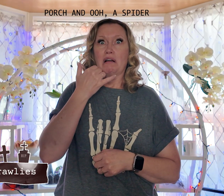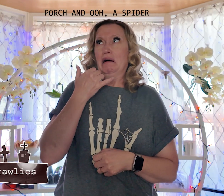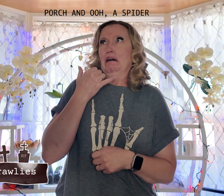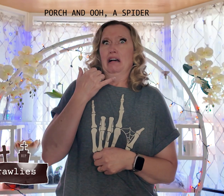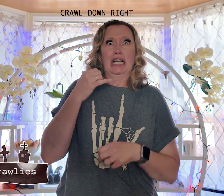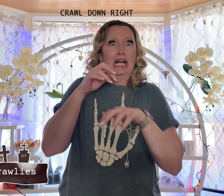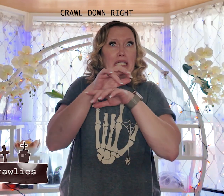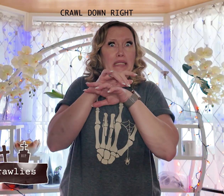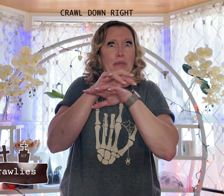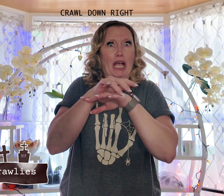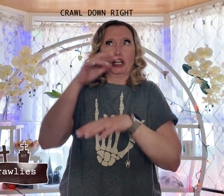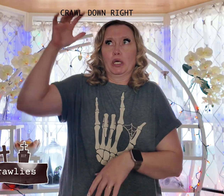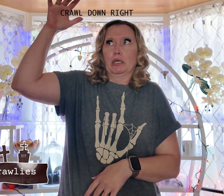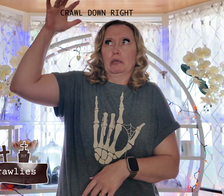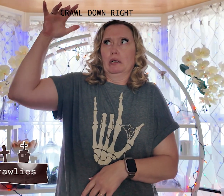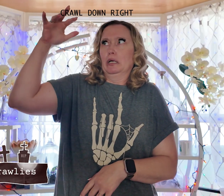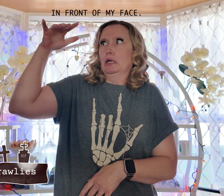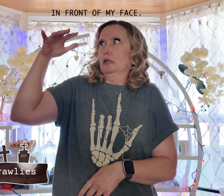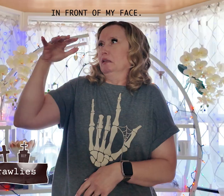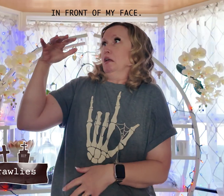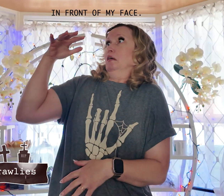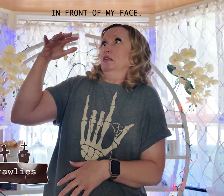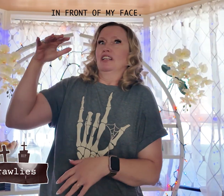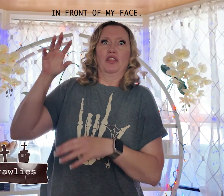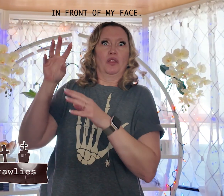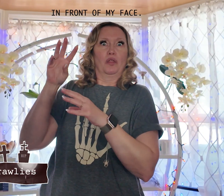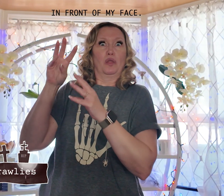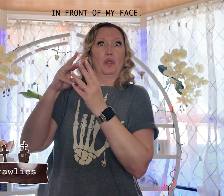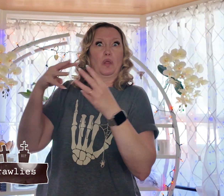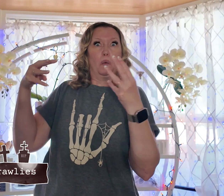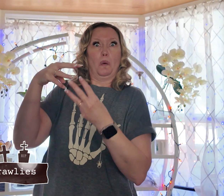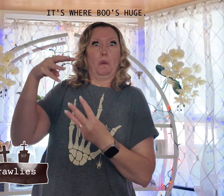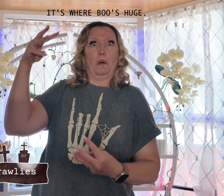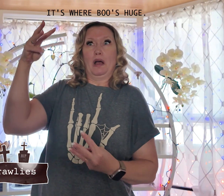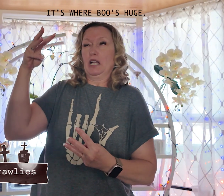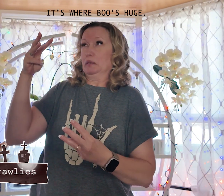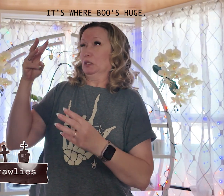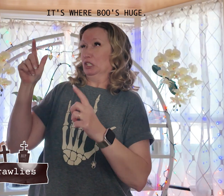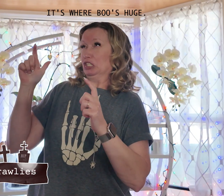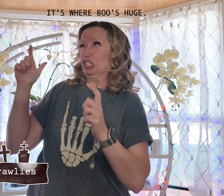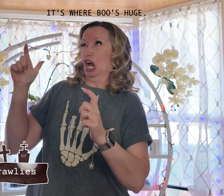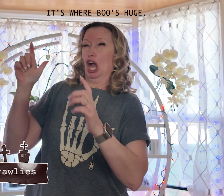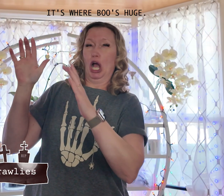spider crawled down right in front of my face. Its web was